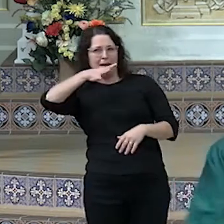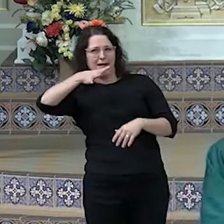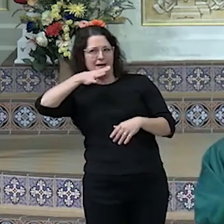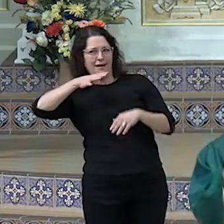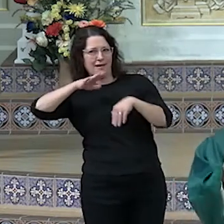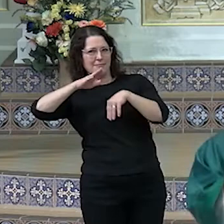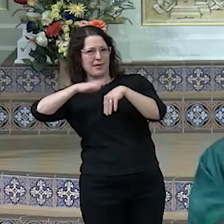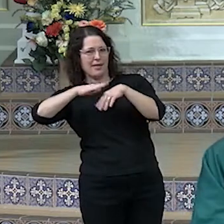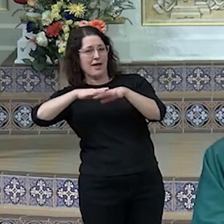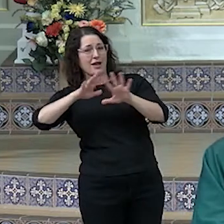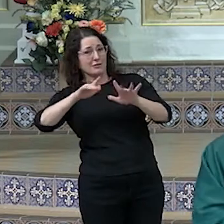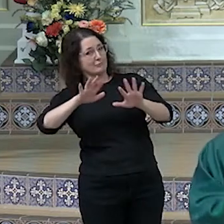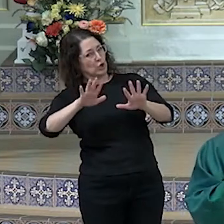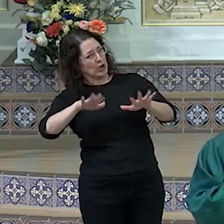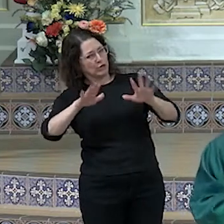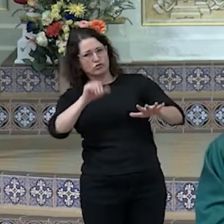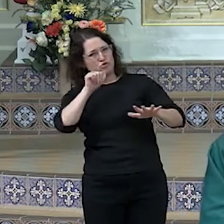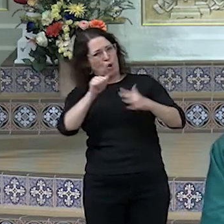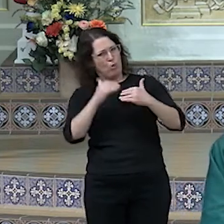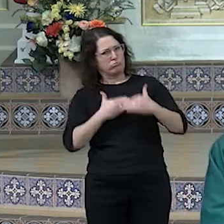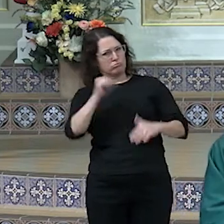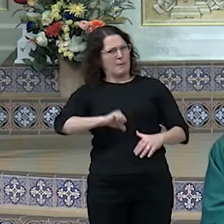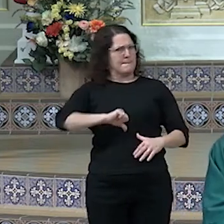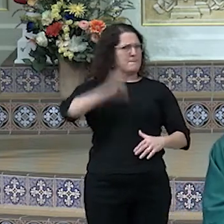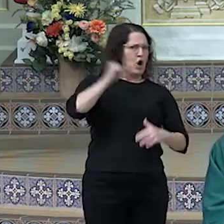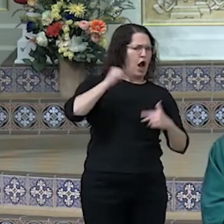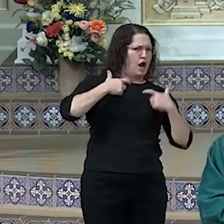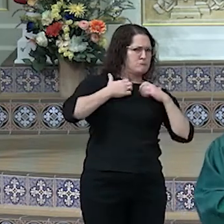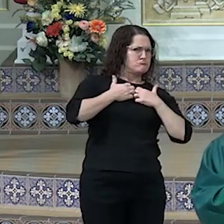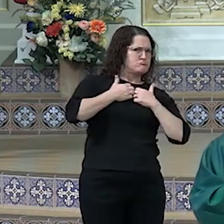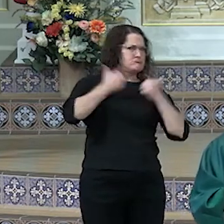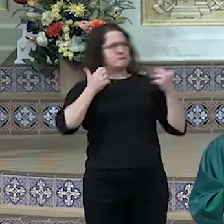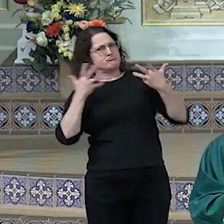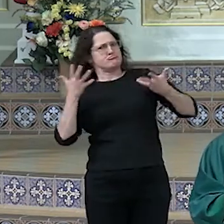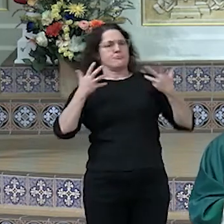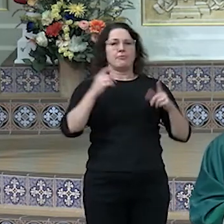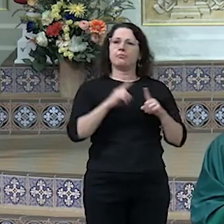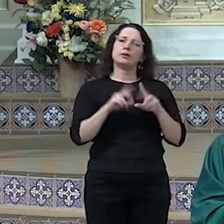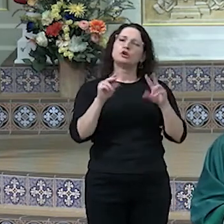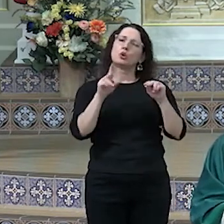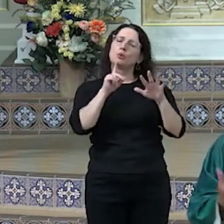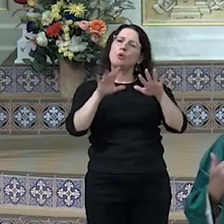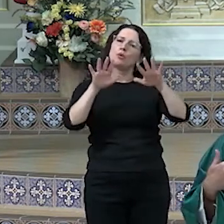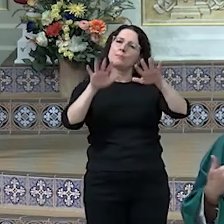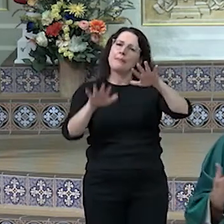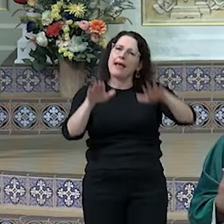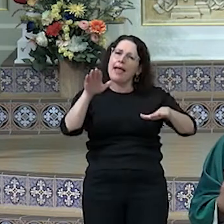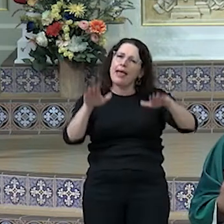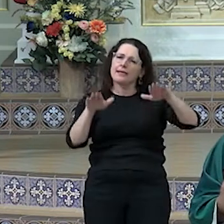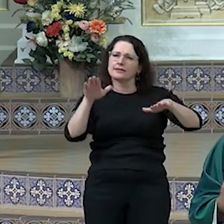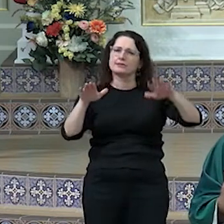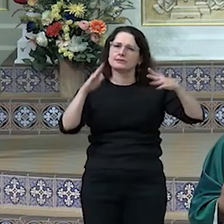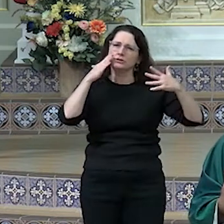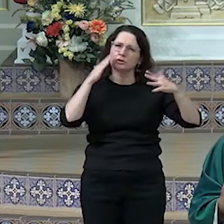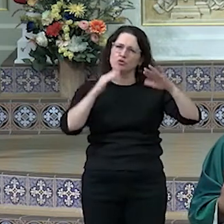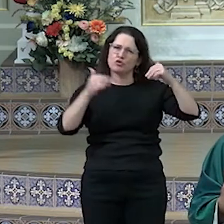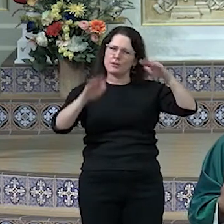head, don't be prideful, don't be prideful. Okay? But it's more nuanced than that now that I'm an